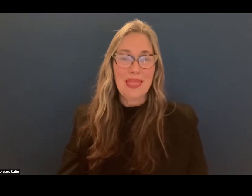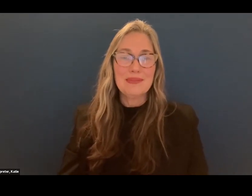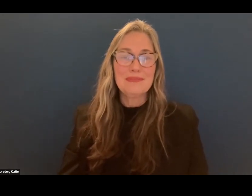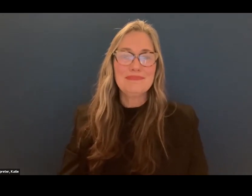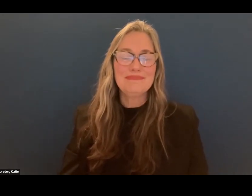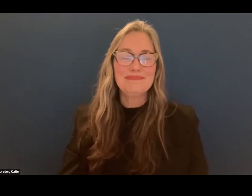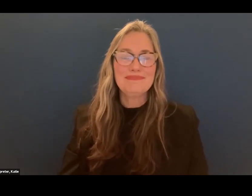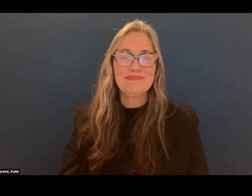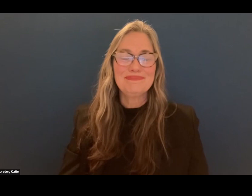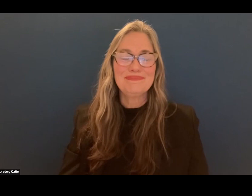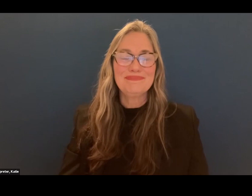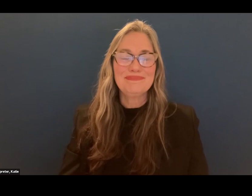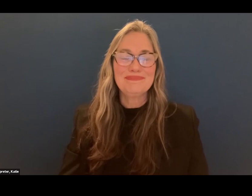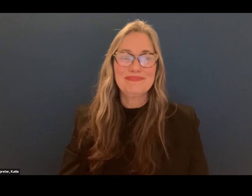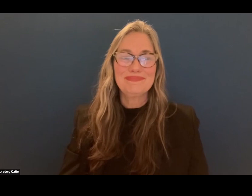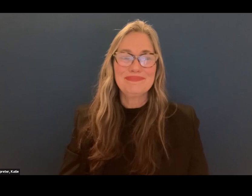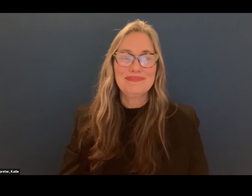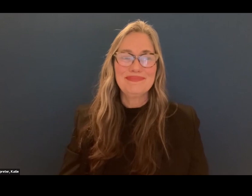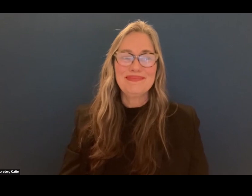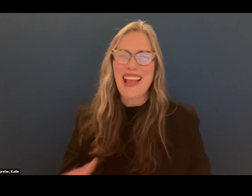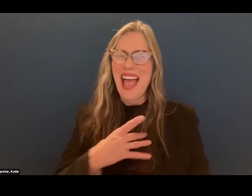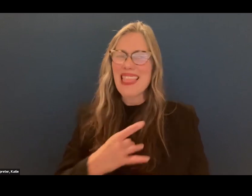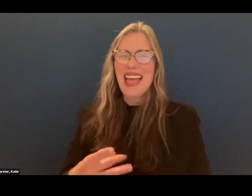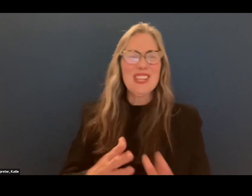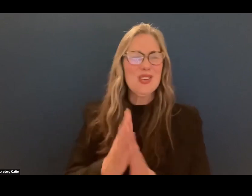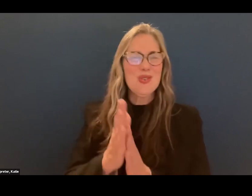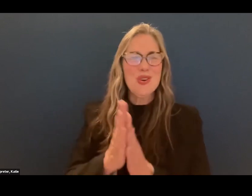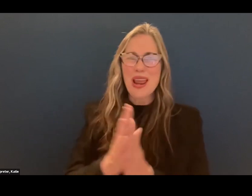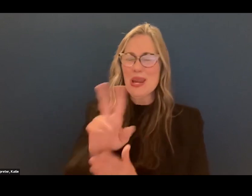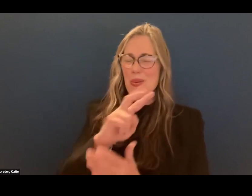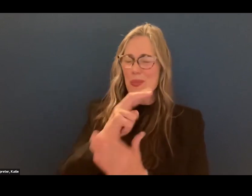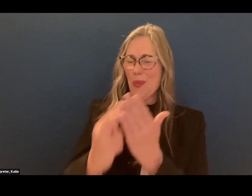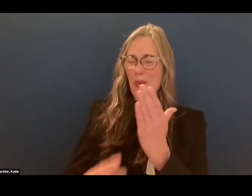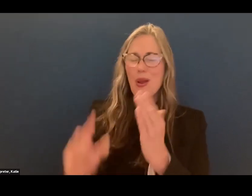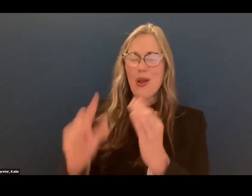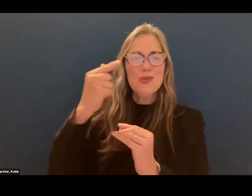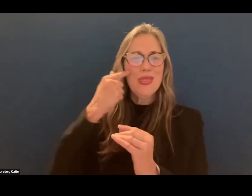I like that you're ready to roll on into the governor's budget.